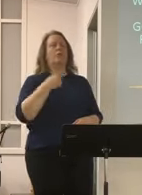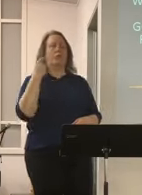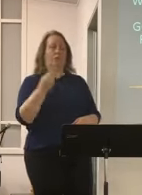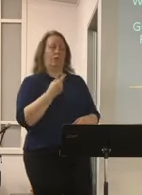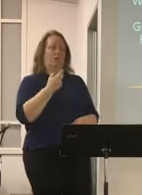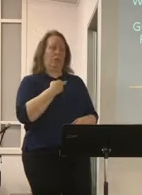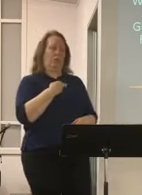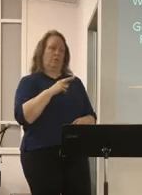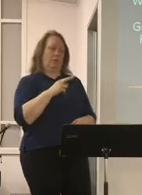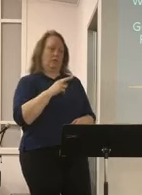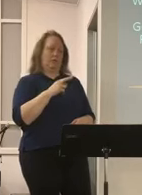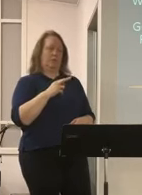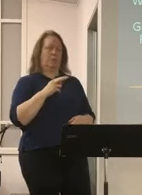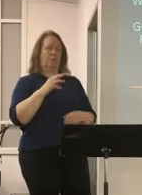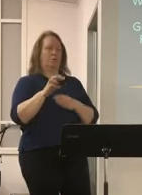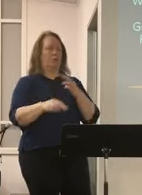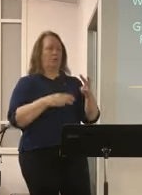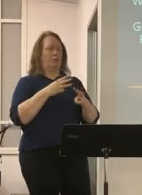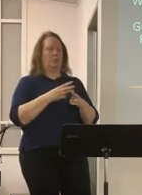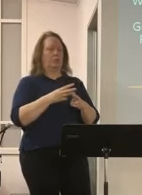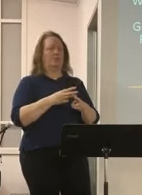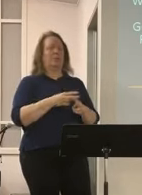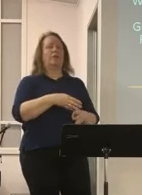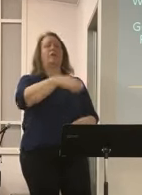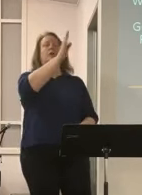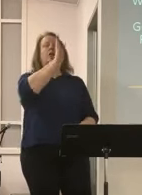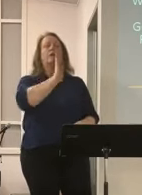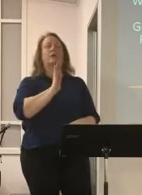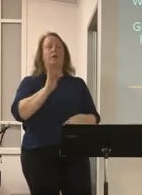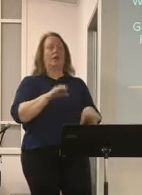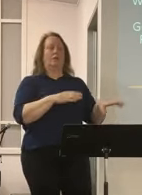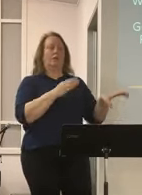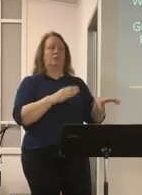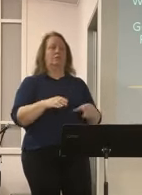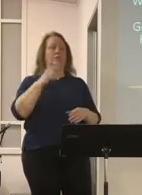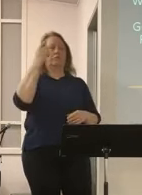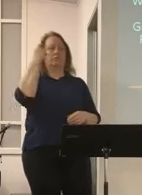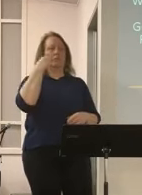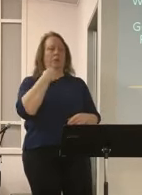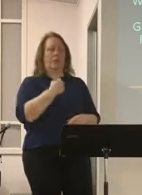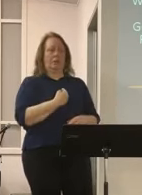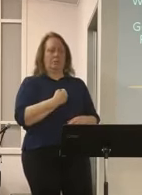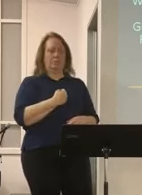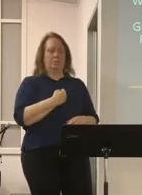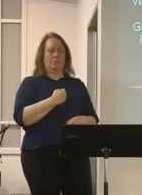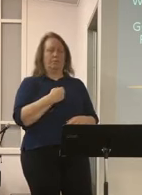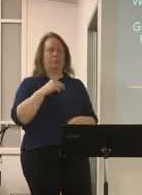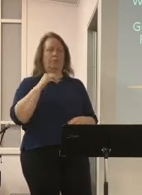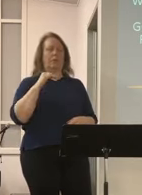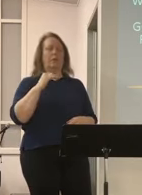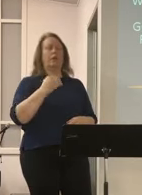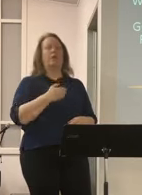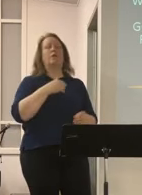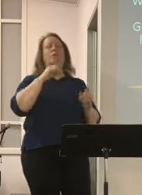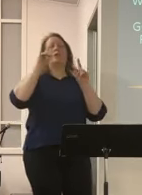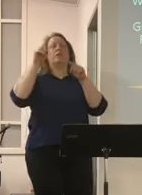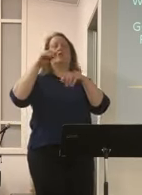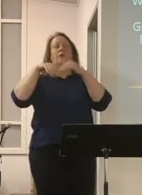in the world where God did it for us. We go to heaven on what he